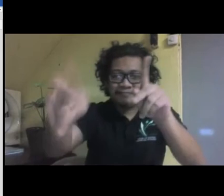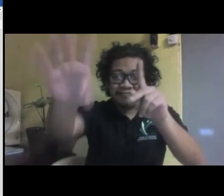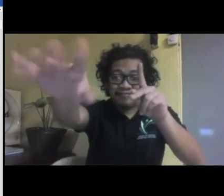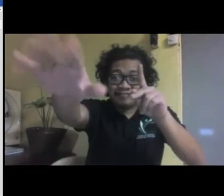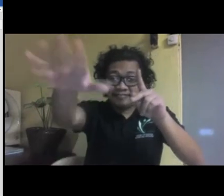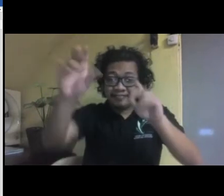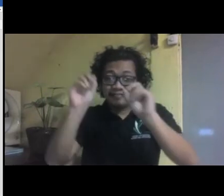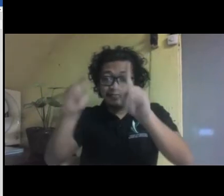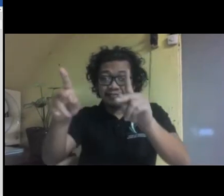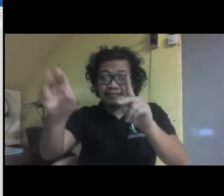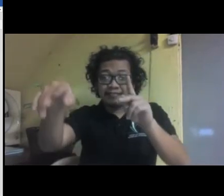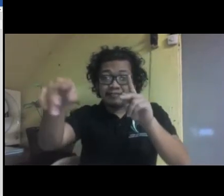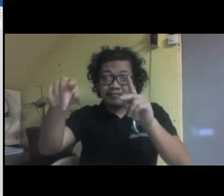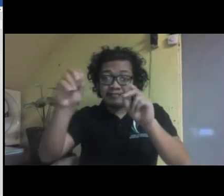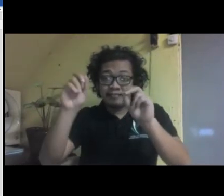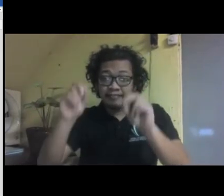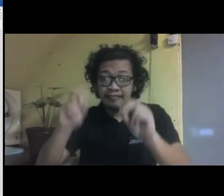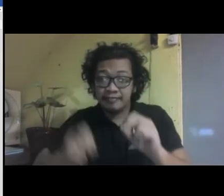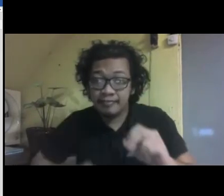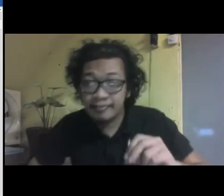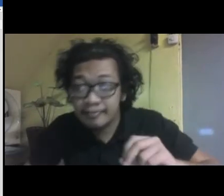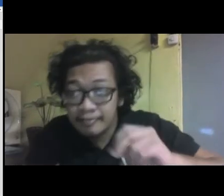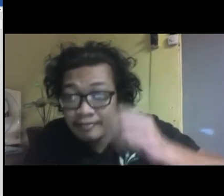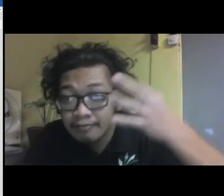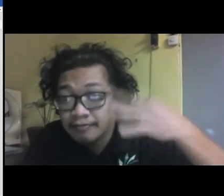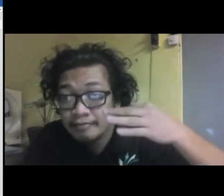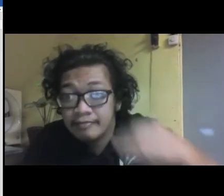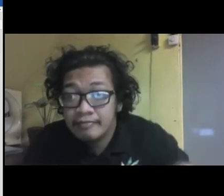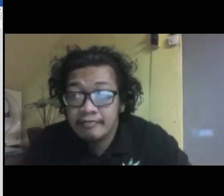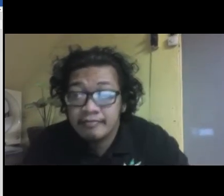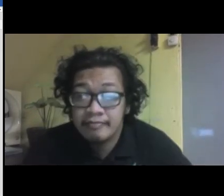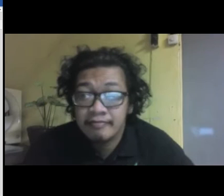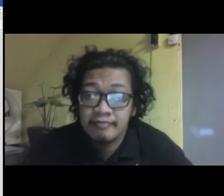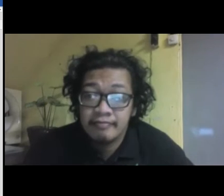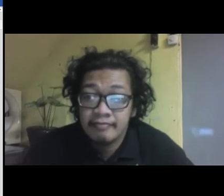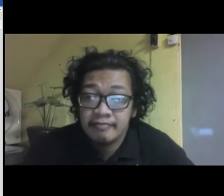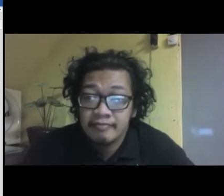Sige, Sir Bay, clause. Baka makasano sila ng clause. Sign ng clause.